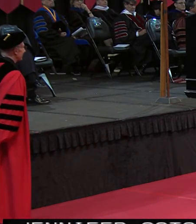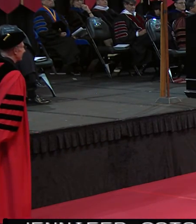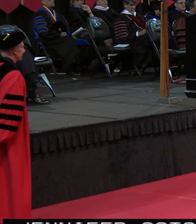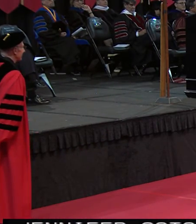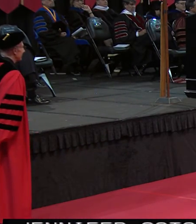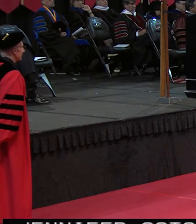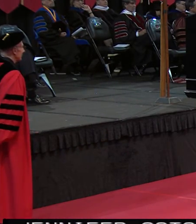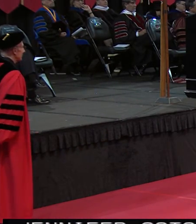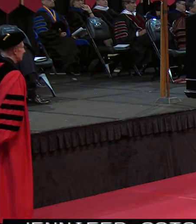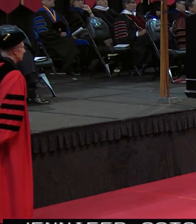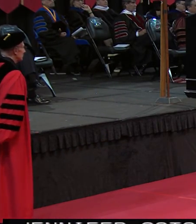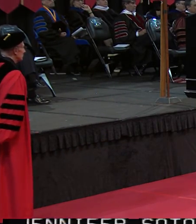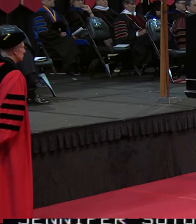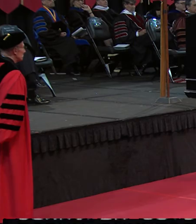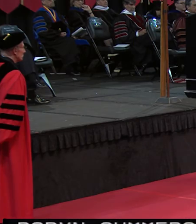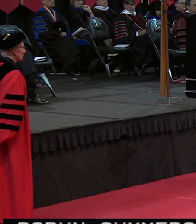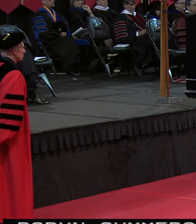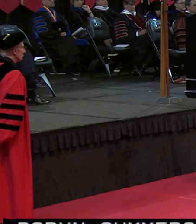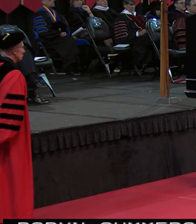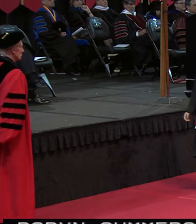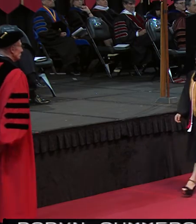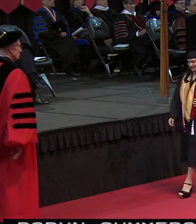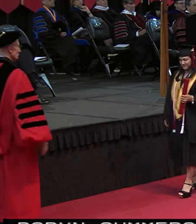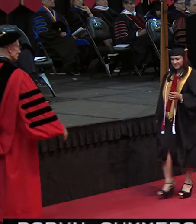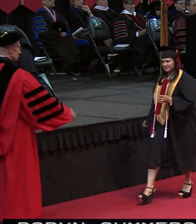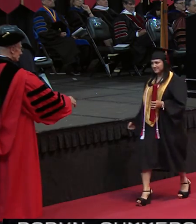Marshall Ray Swift.